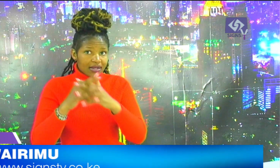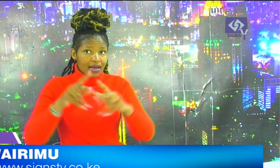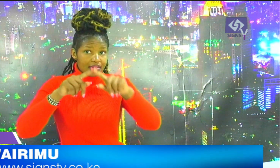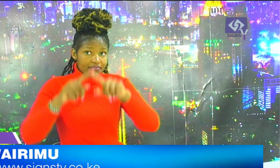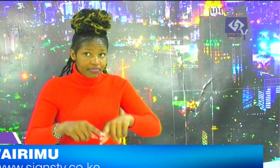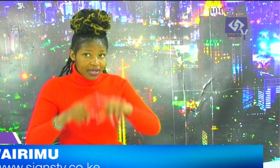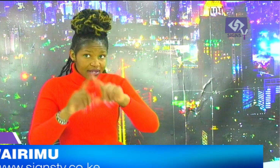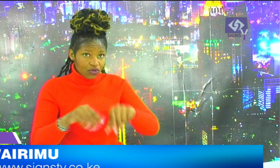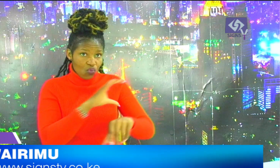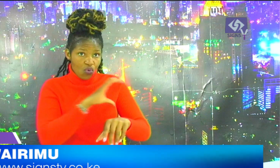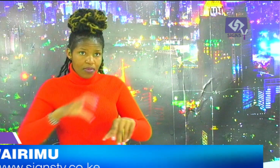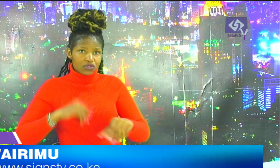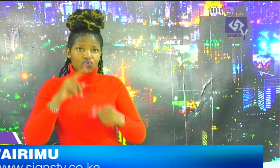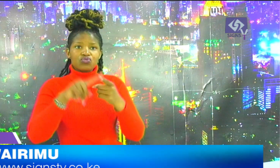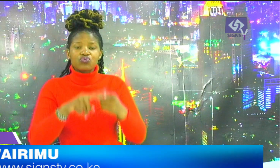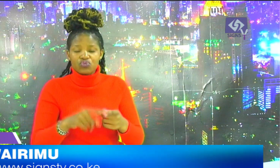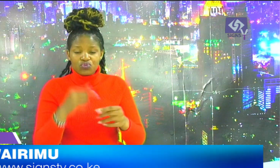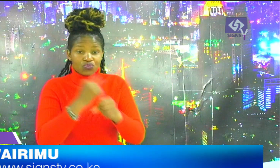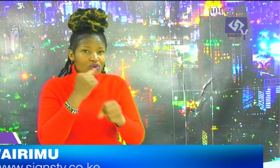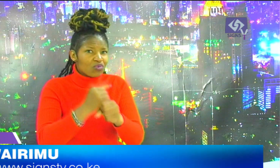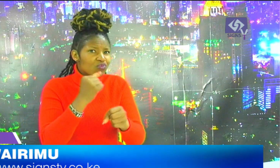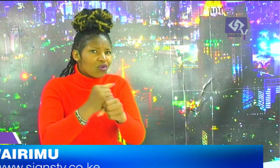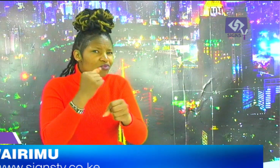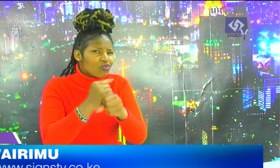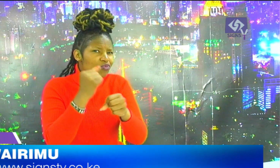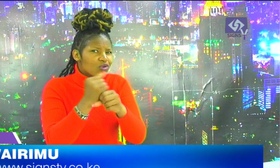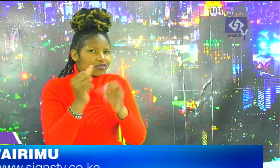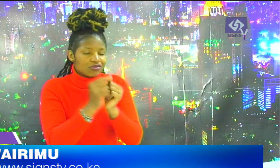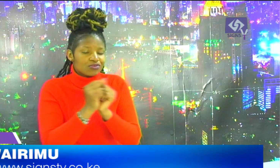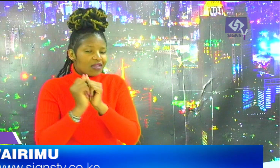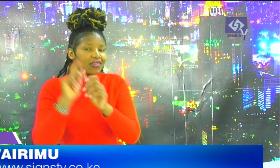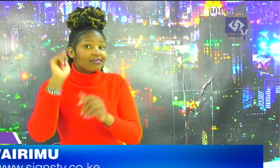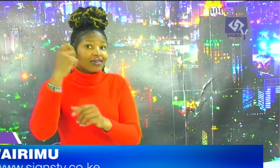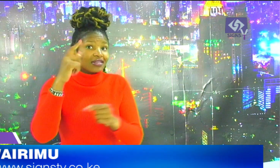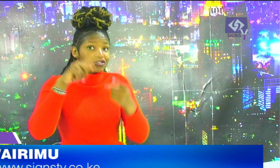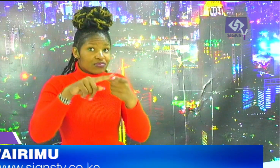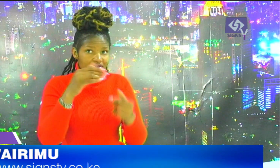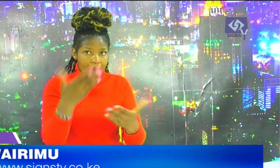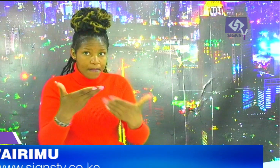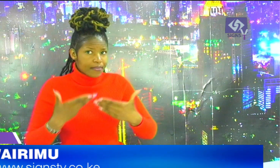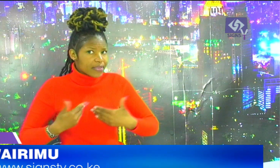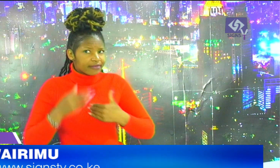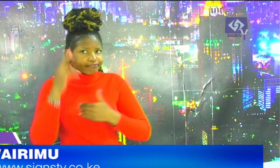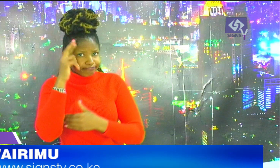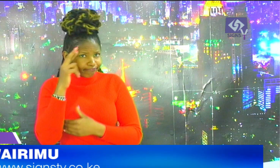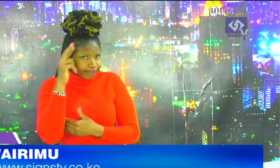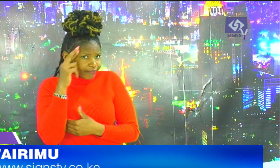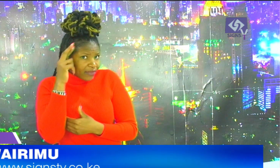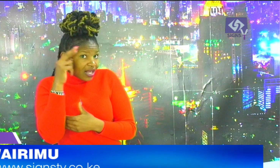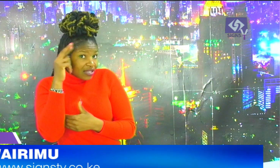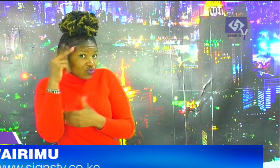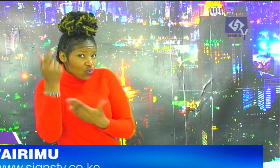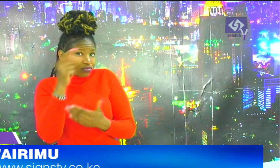Austin said that the US remains committed to working with Kenya to bring stability to